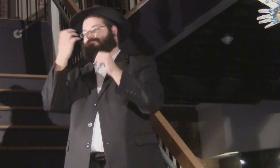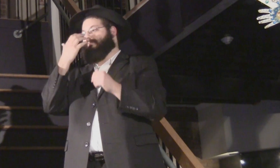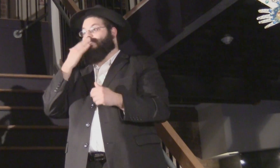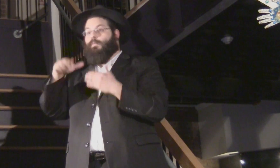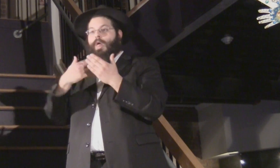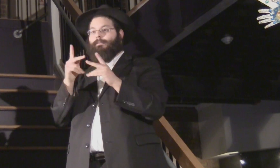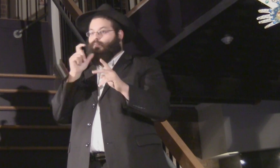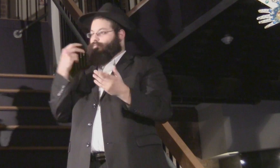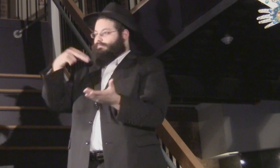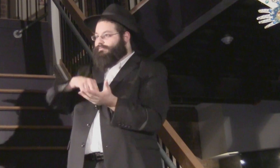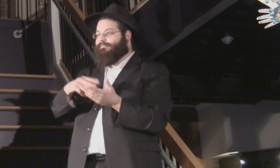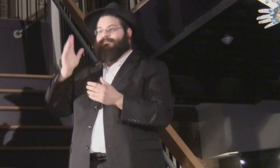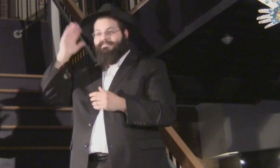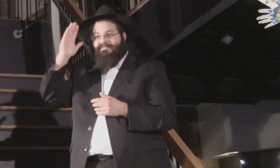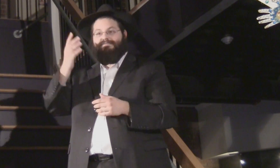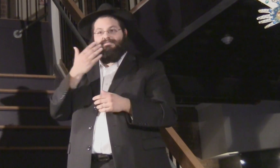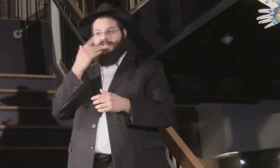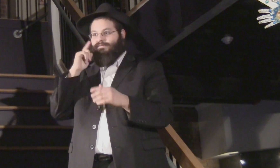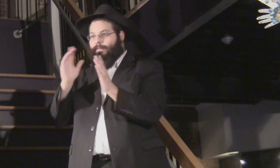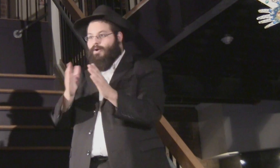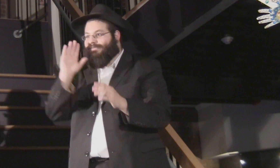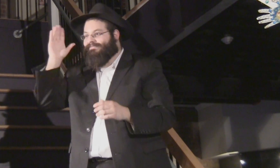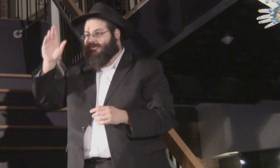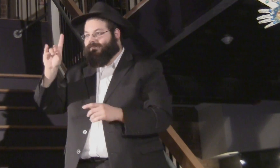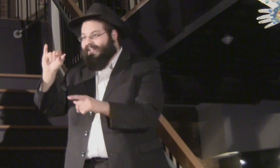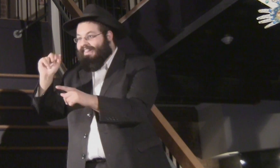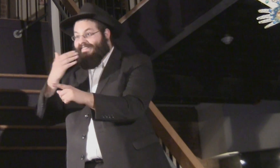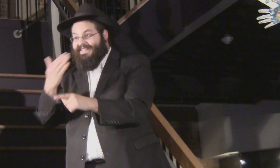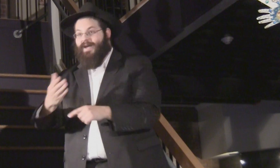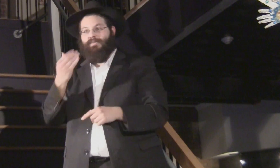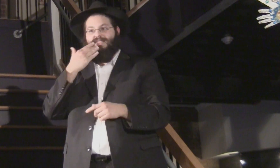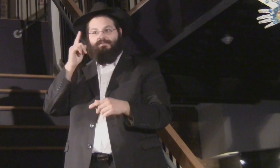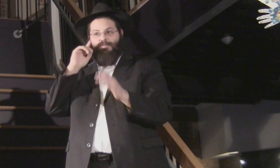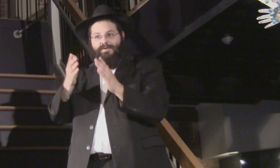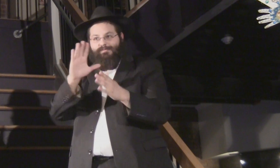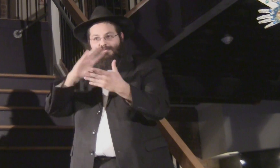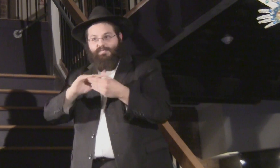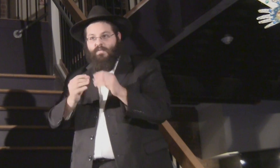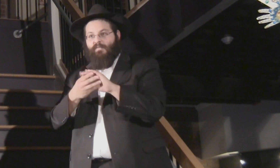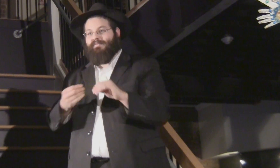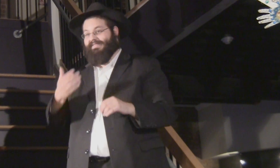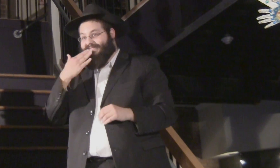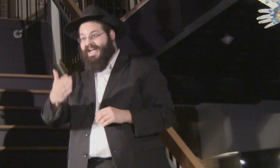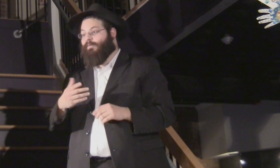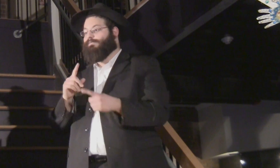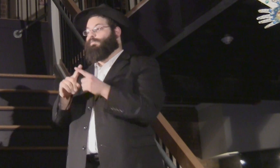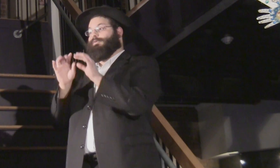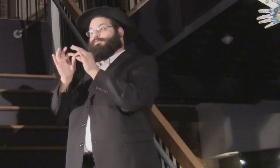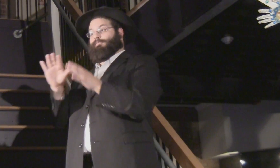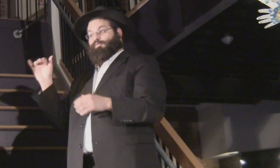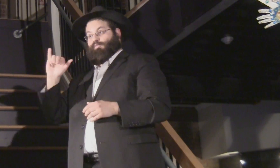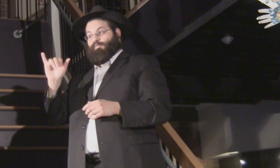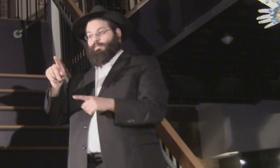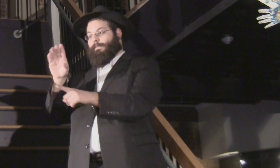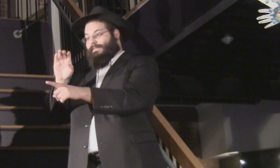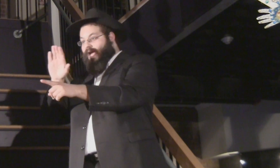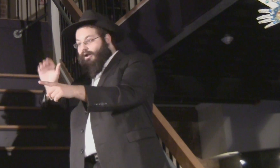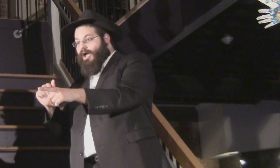everyone who made this all happen. You know, standing up, presenting, for preparing your speech. Thank you so much for the story. Thank you for the interpreters